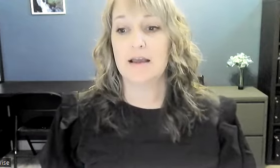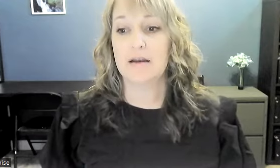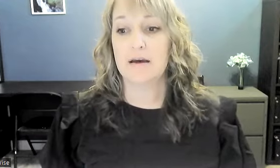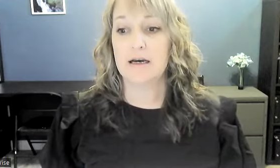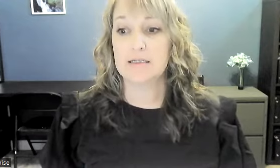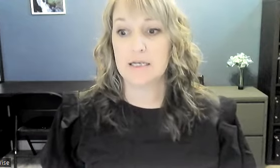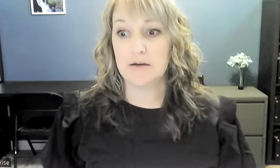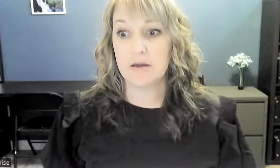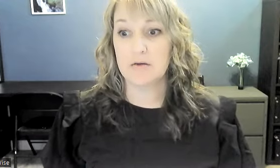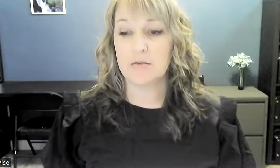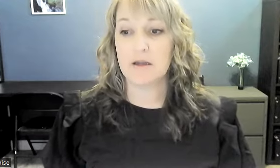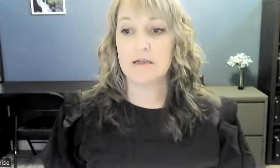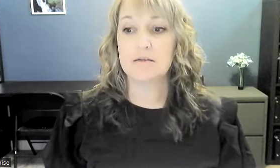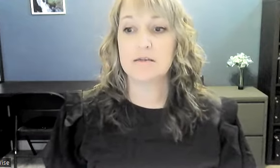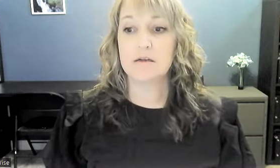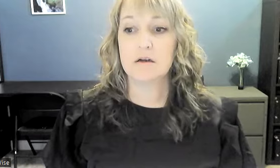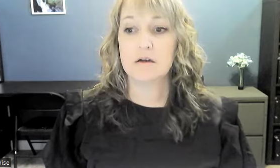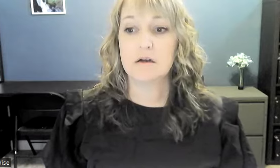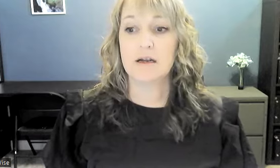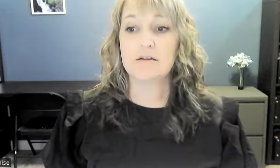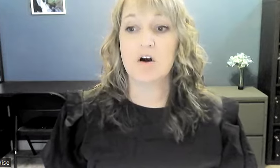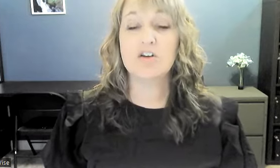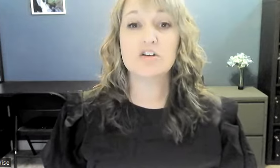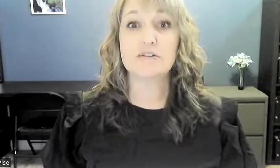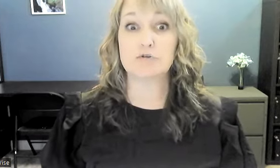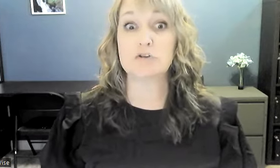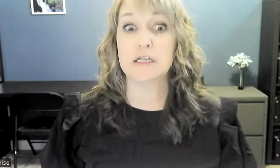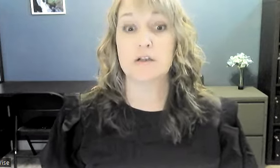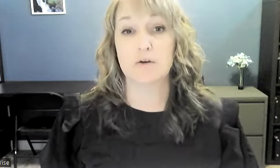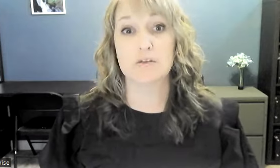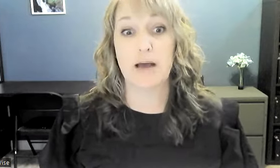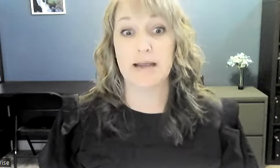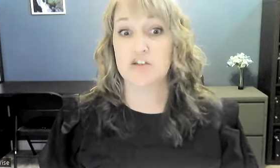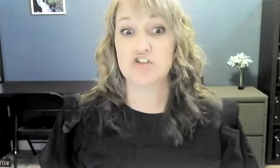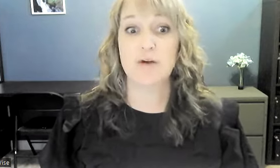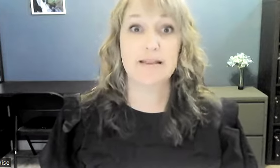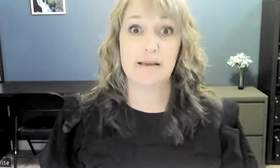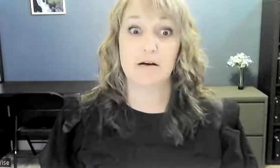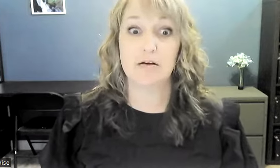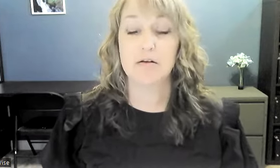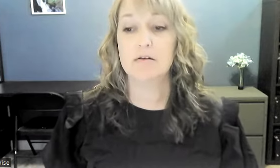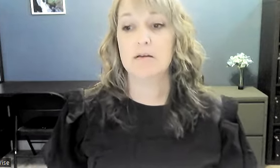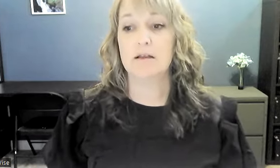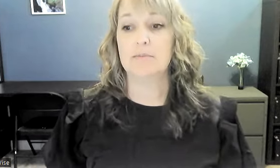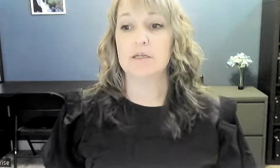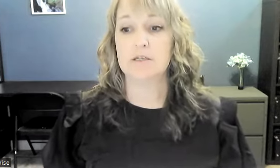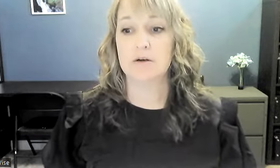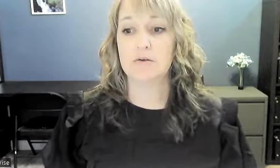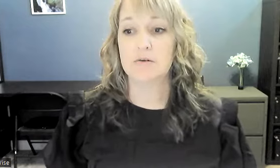and I tell you that it's on your left really close by, it's just right there, then I'm going to do, did I